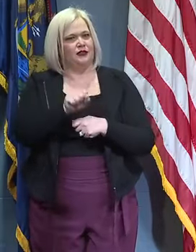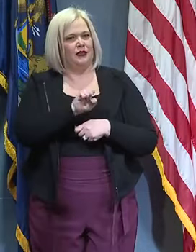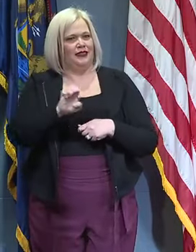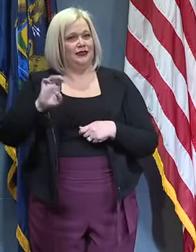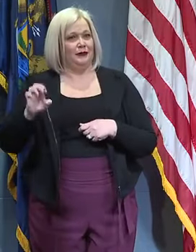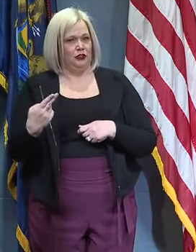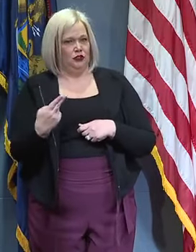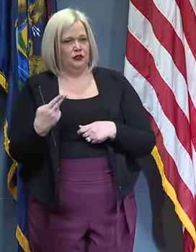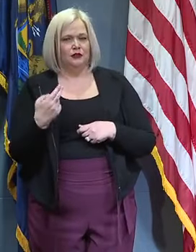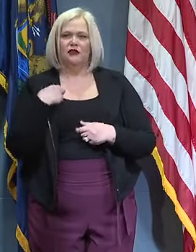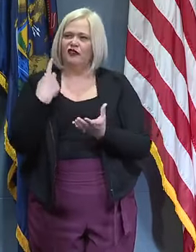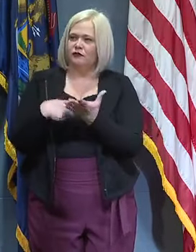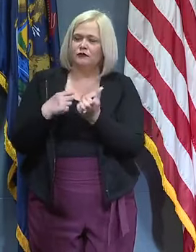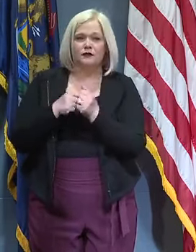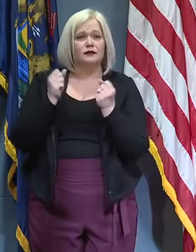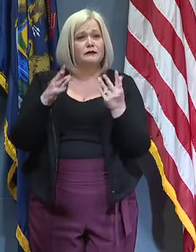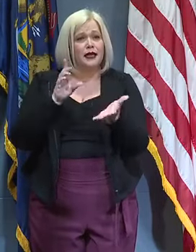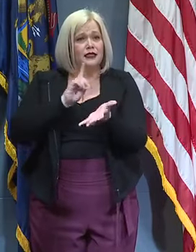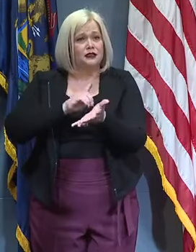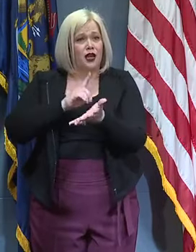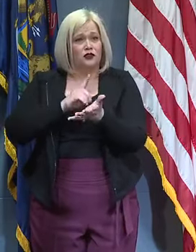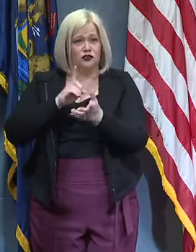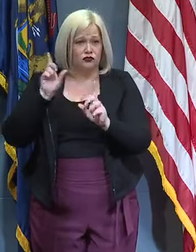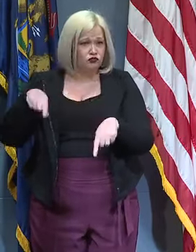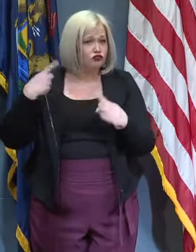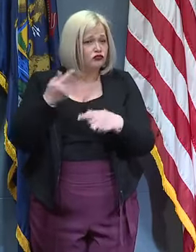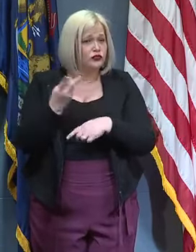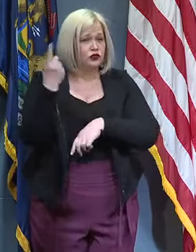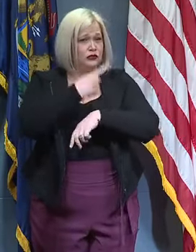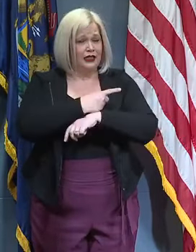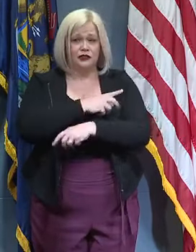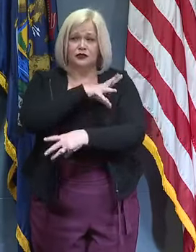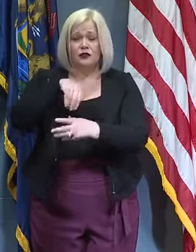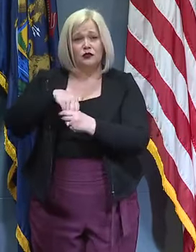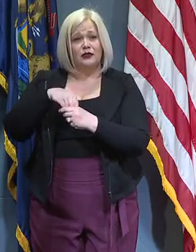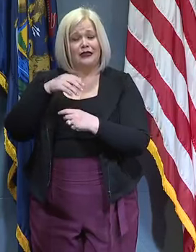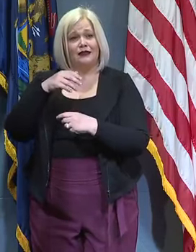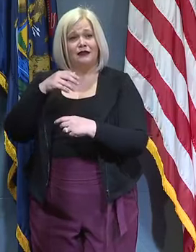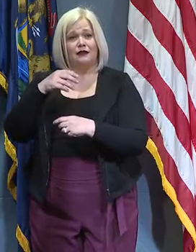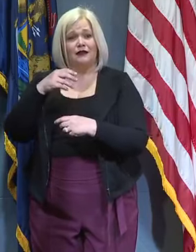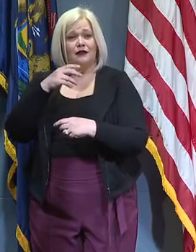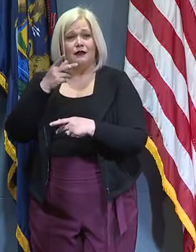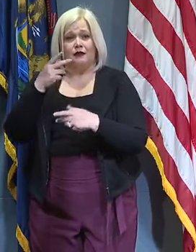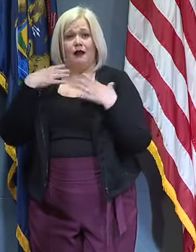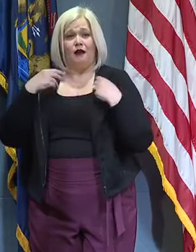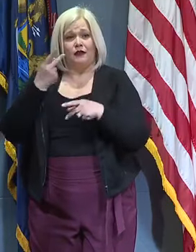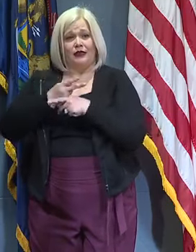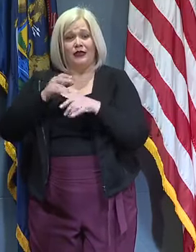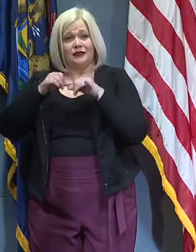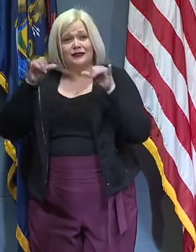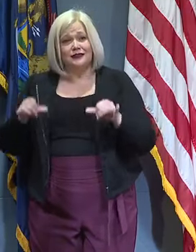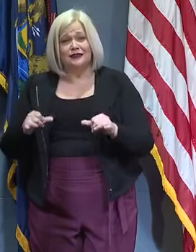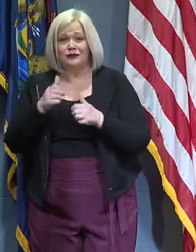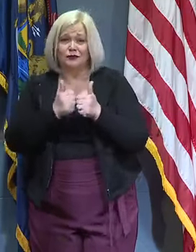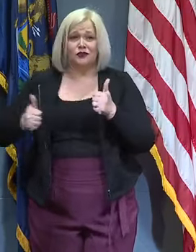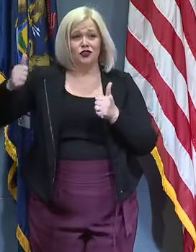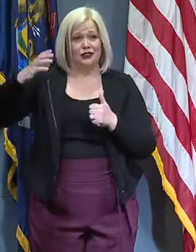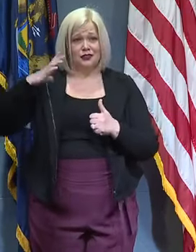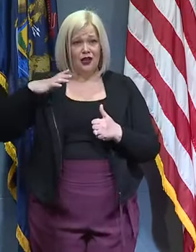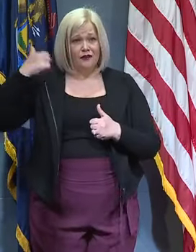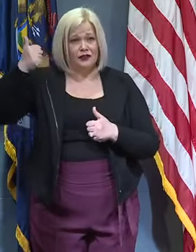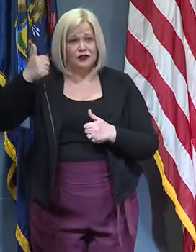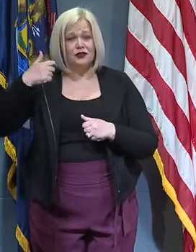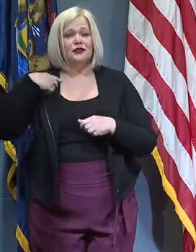spoken to many physicians over the past several days, including healthcare system chief medical officers and representatives from